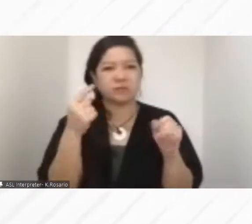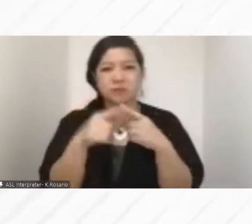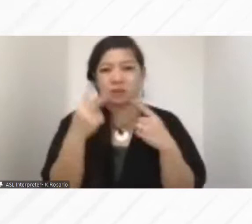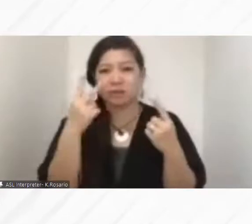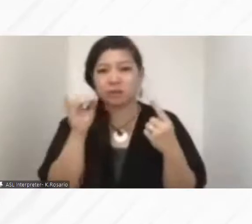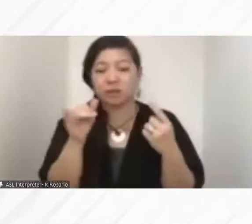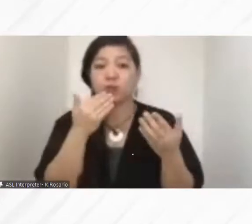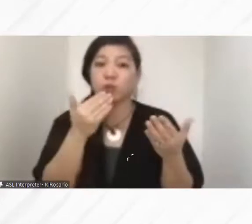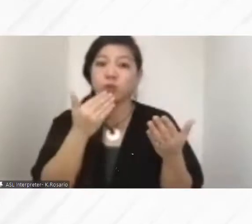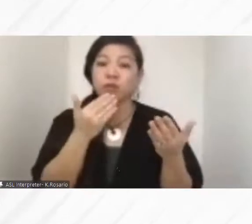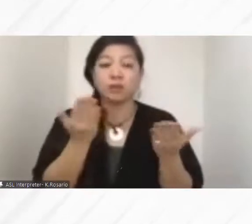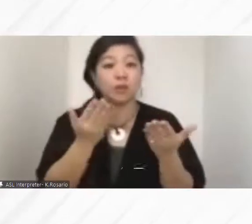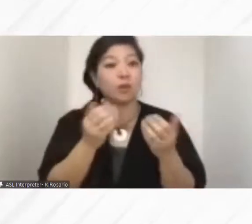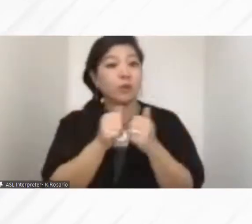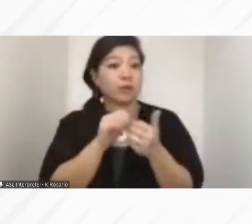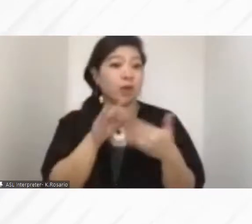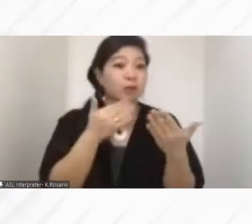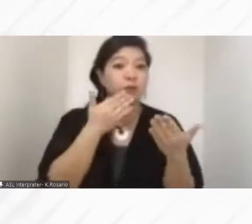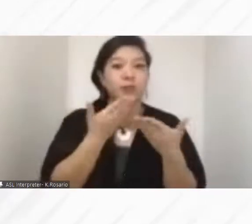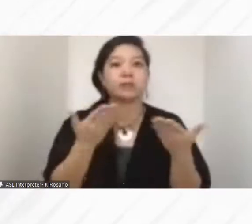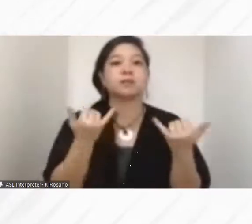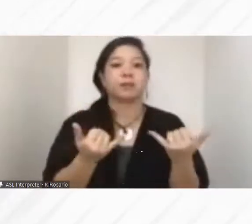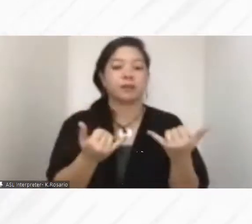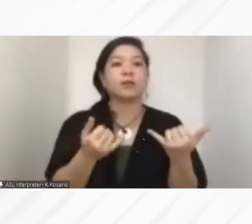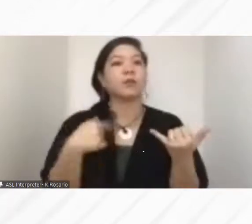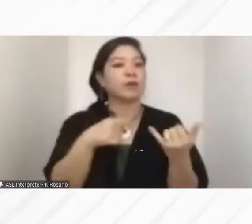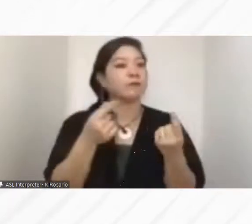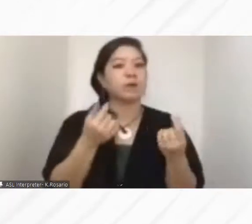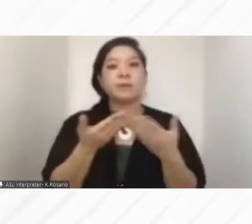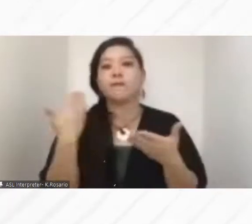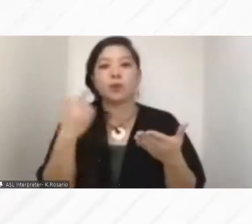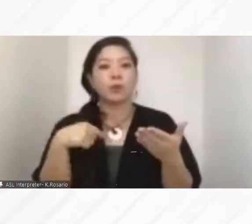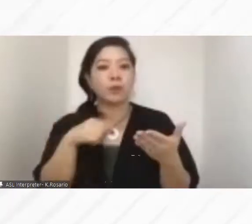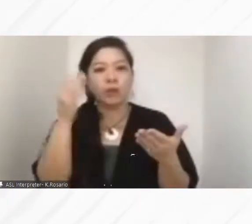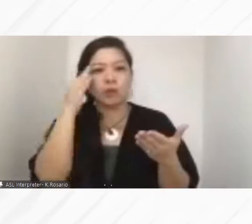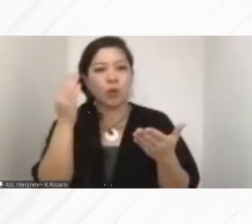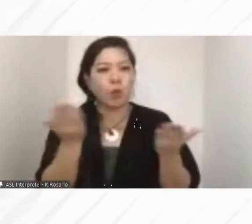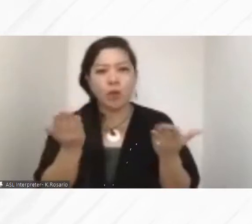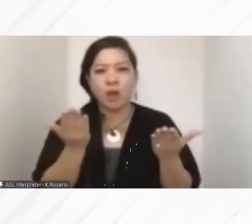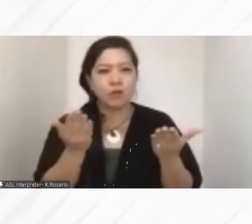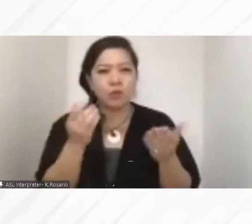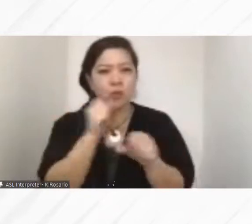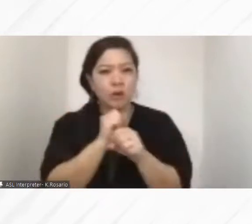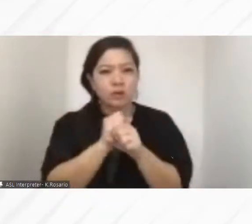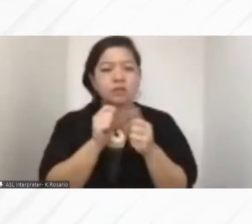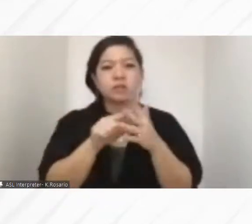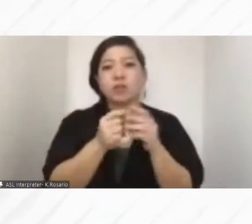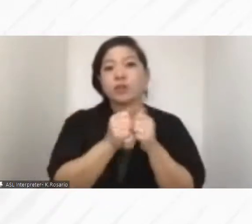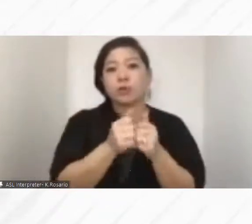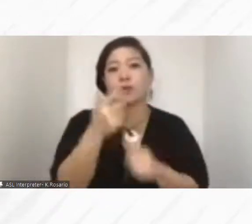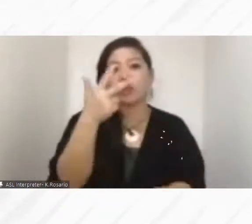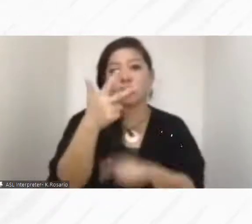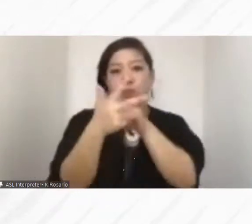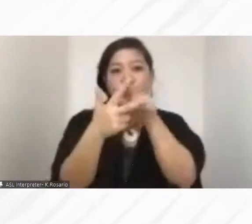you to think I'm just here with all bad news. The good news is you've done it before, and we know what works, starting with what I call the 3